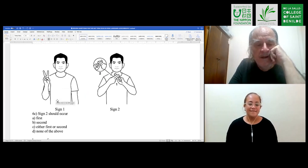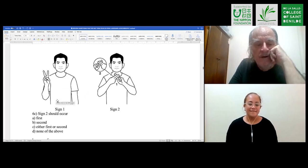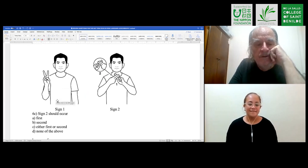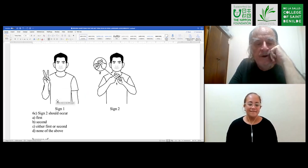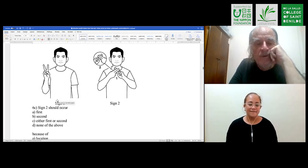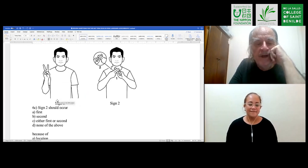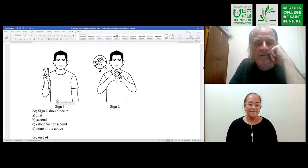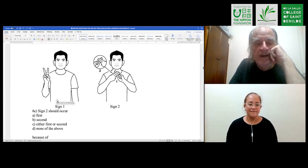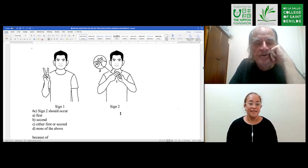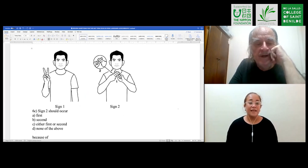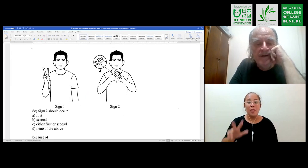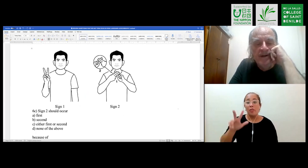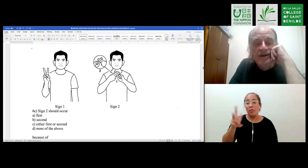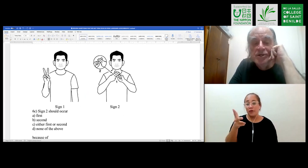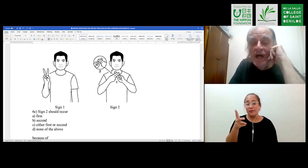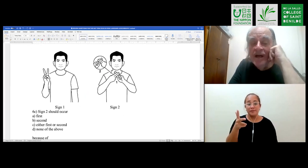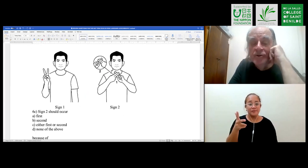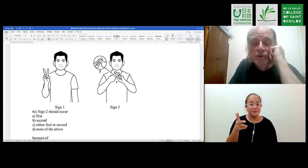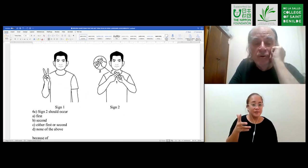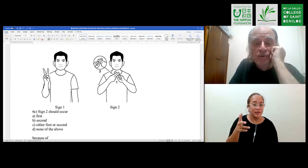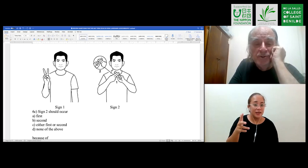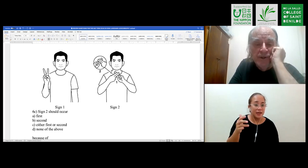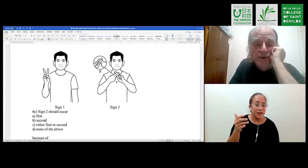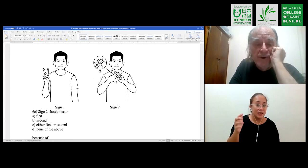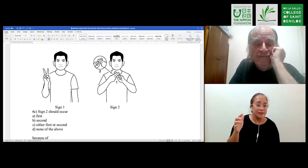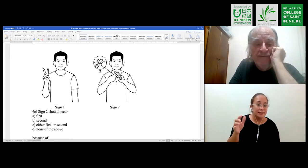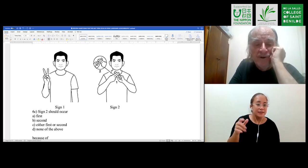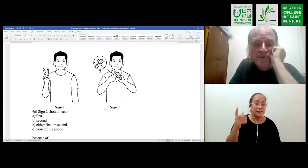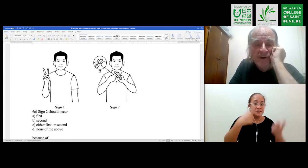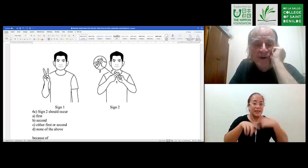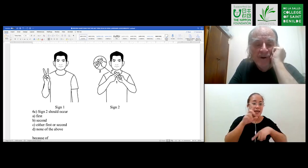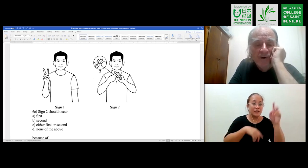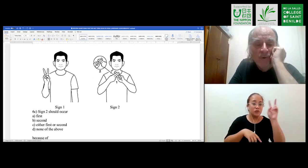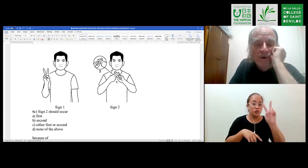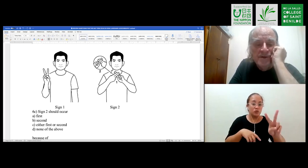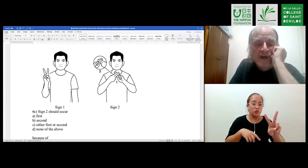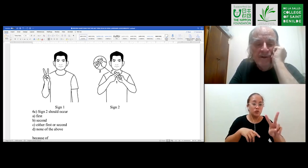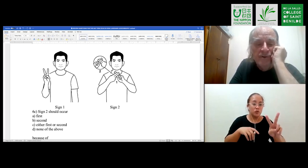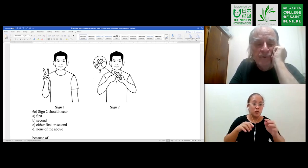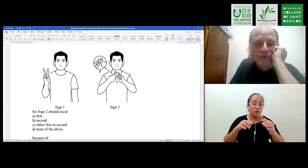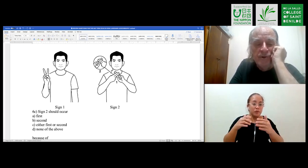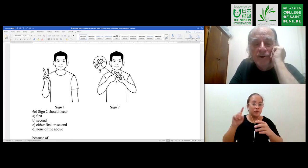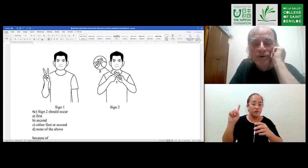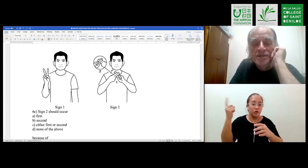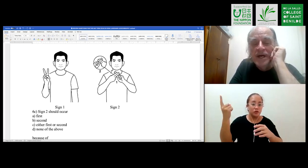Now, a third way of answering it. Sign 2 should occur first, or sign 2 should occur second.